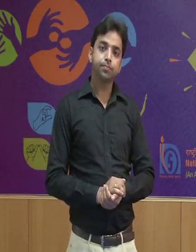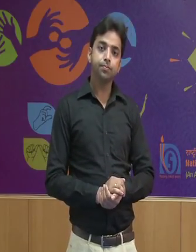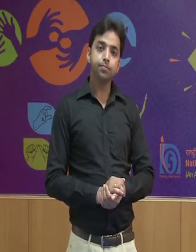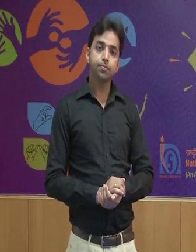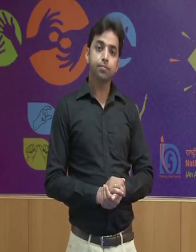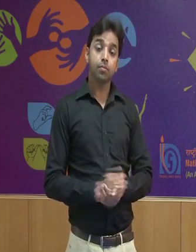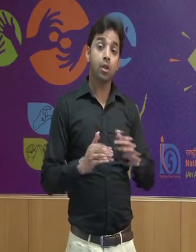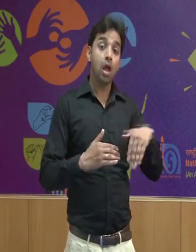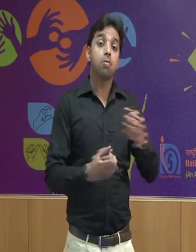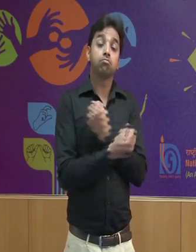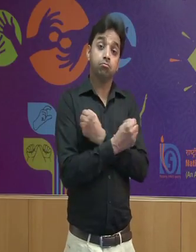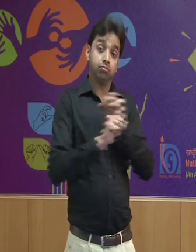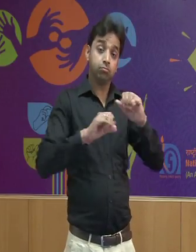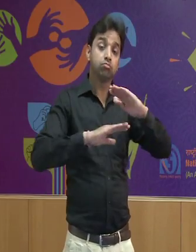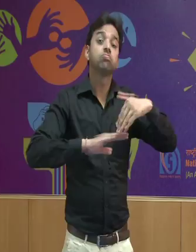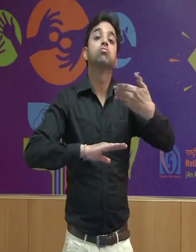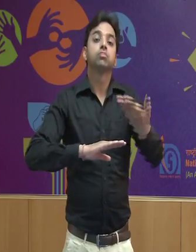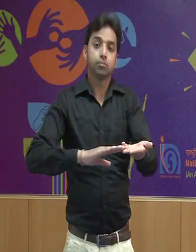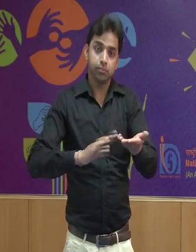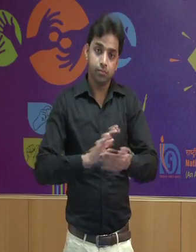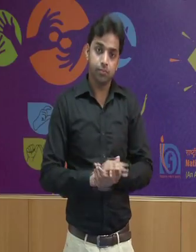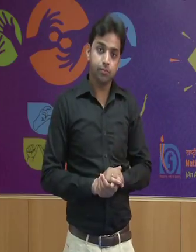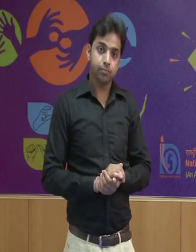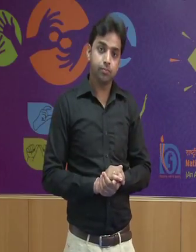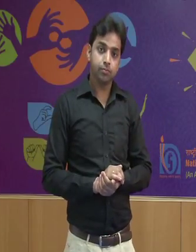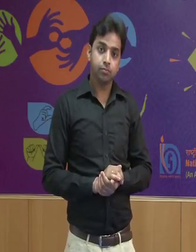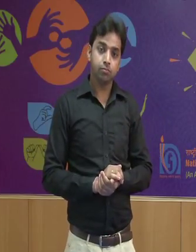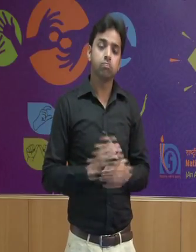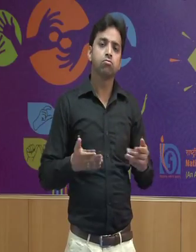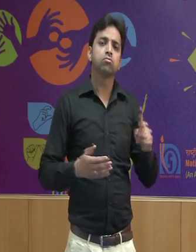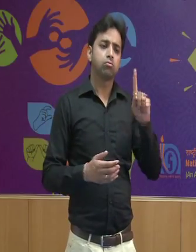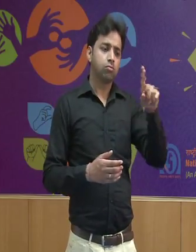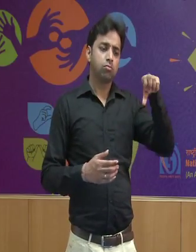After independence in the year 1947,